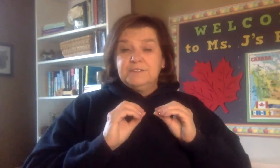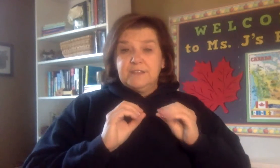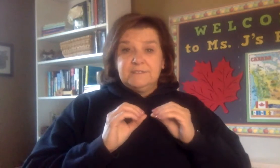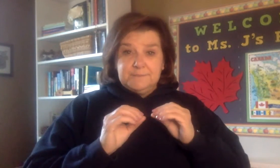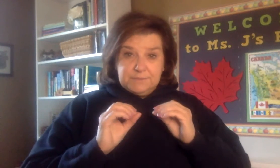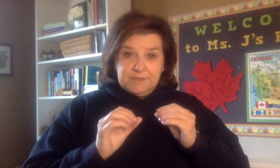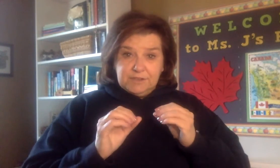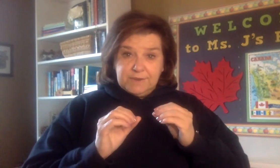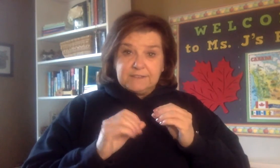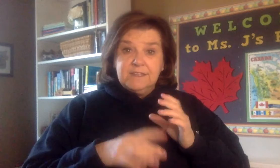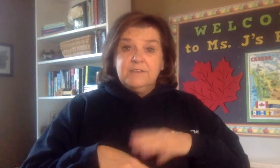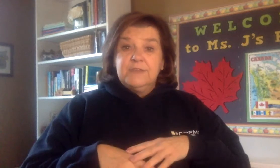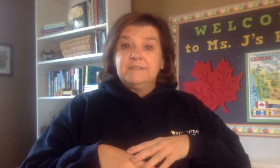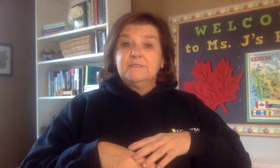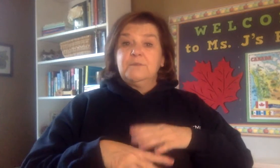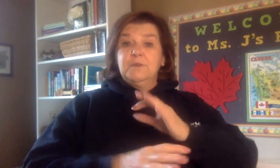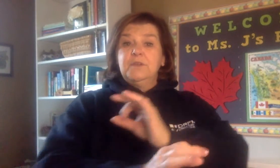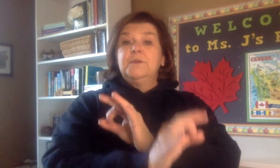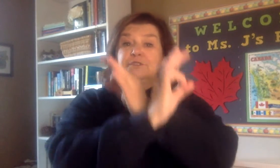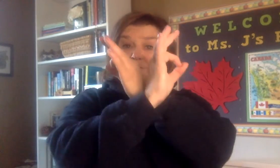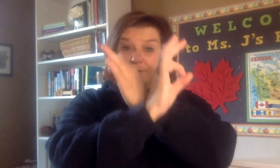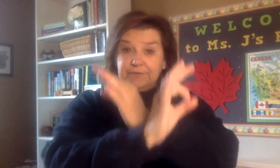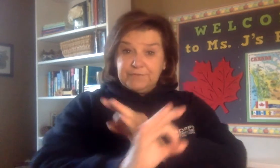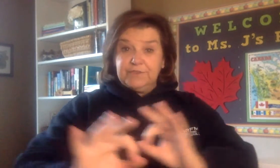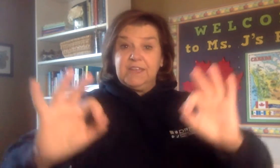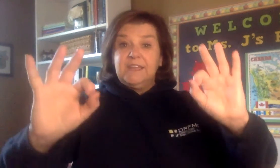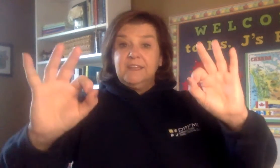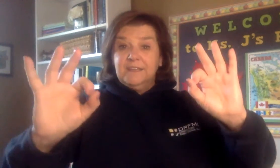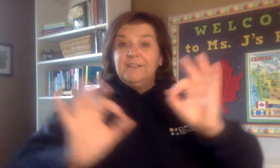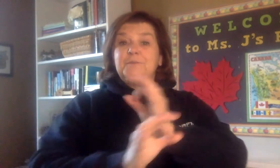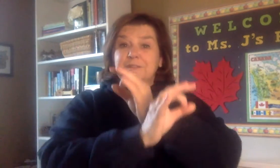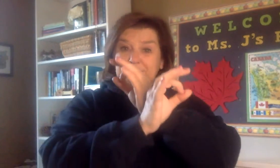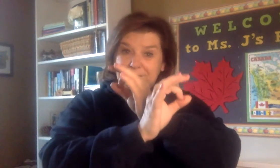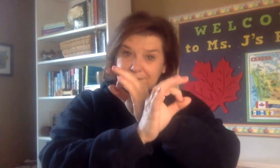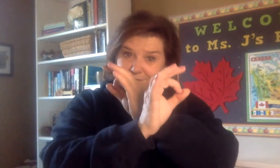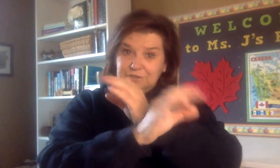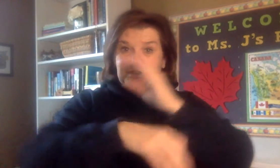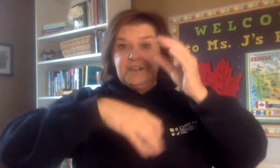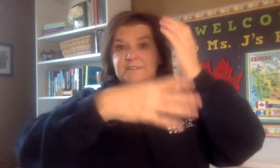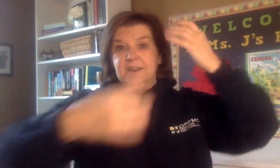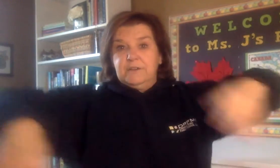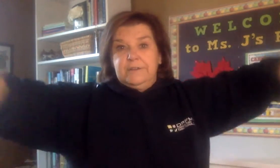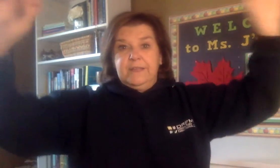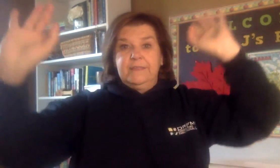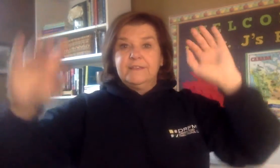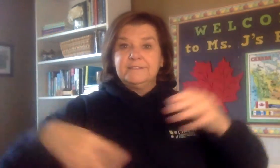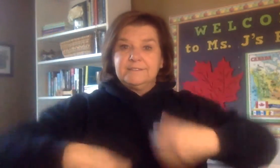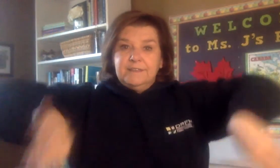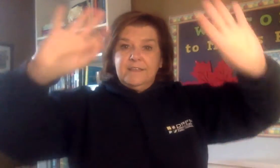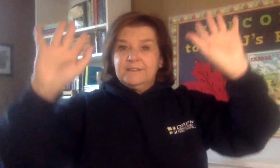signs to be really correct. Okay, so when you're doing free, you want to be sure you're not just kind of going like this, because no